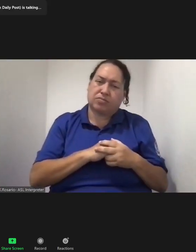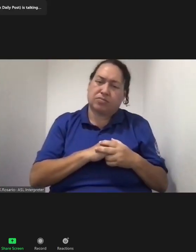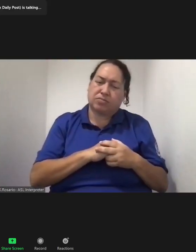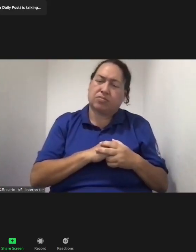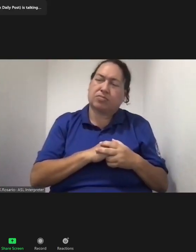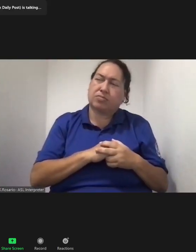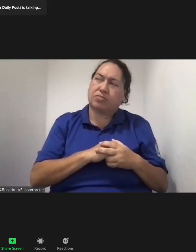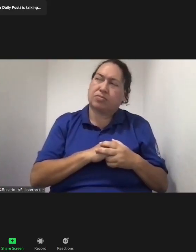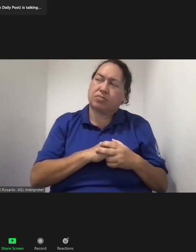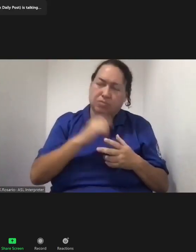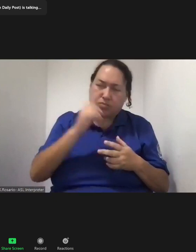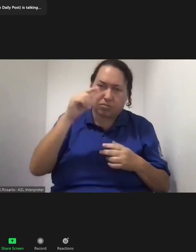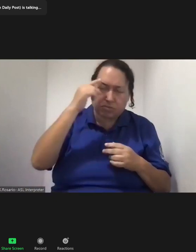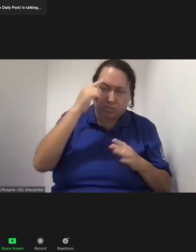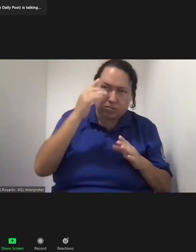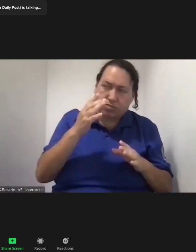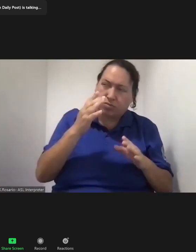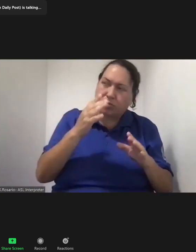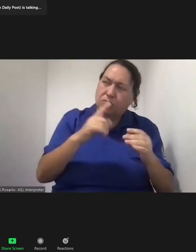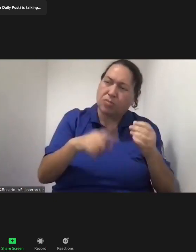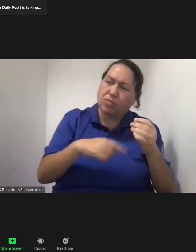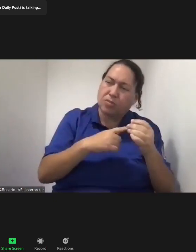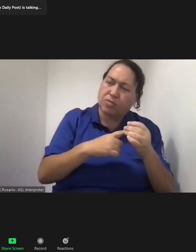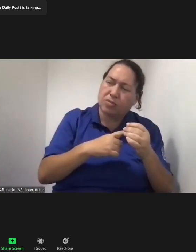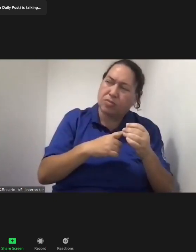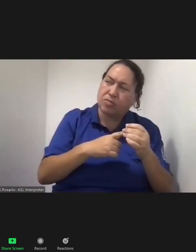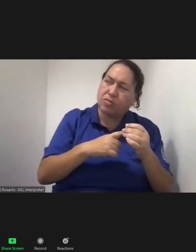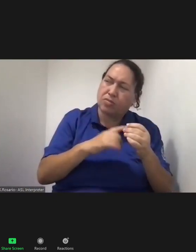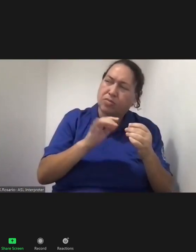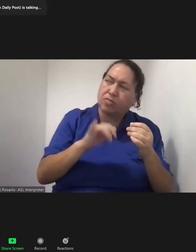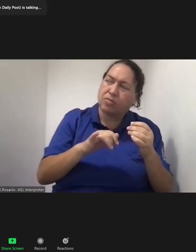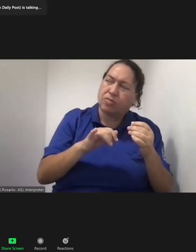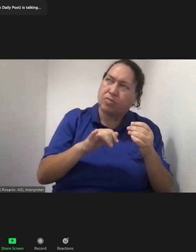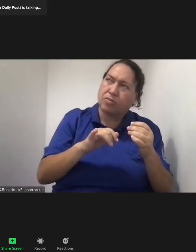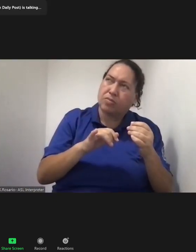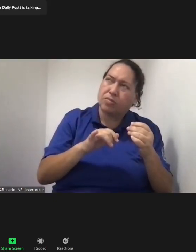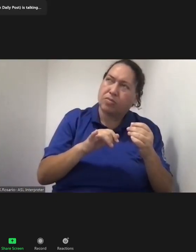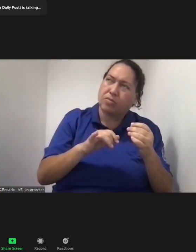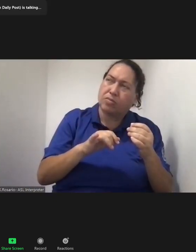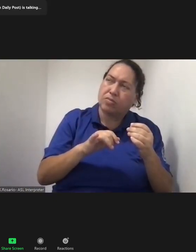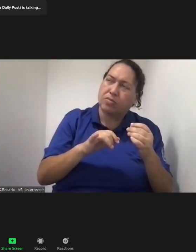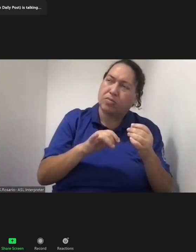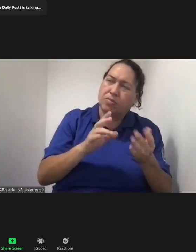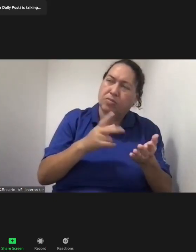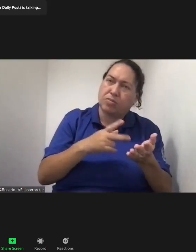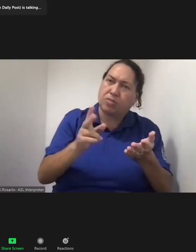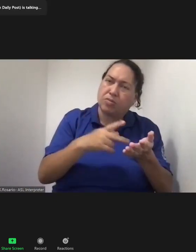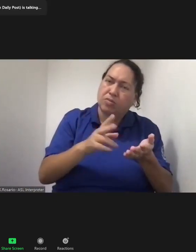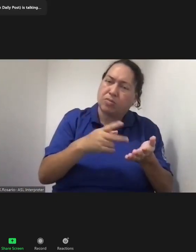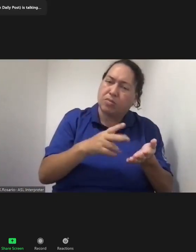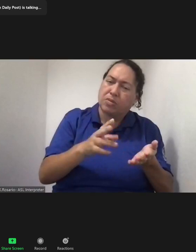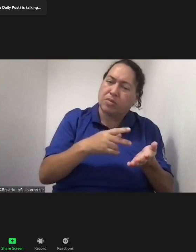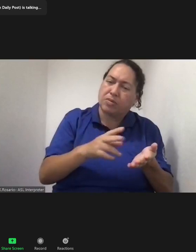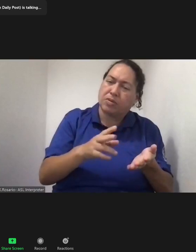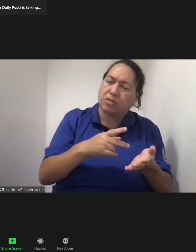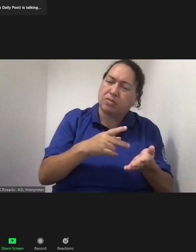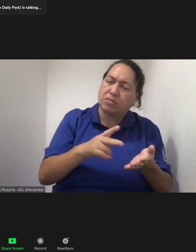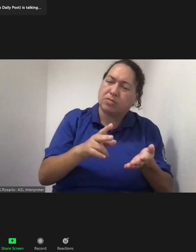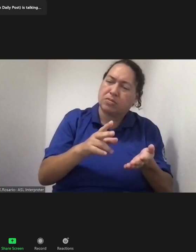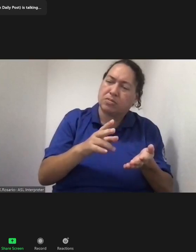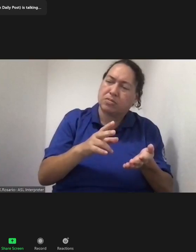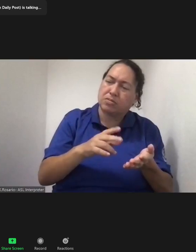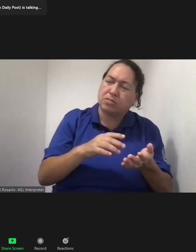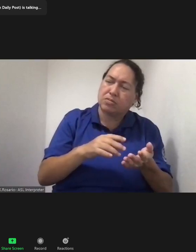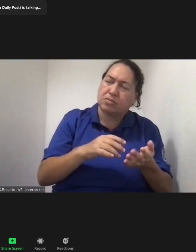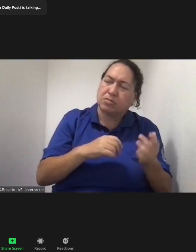Governor, what about the status of the RISE Act payments? Will there be,